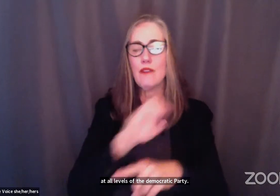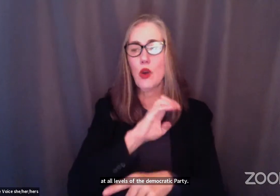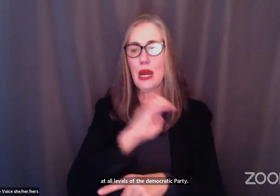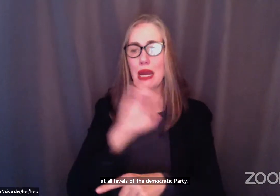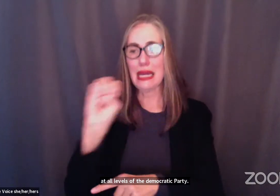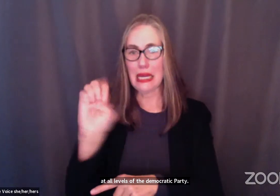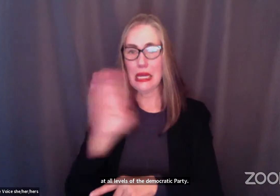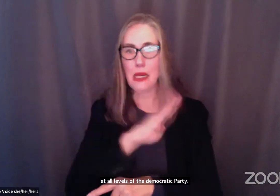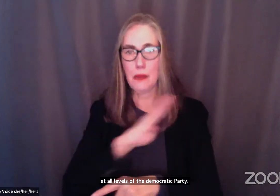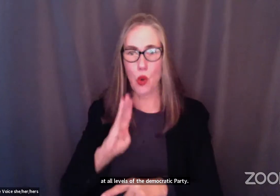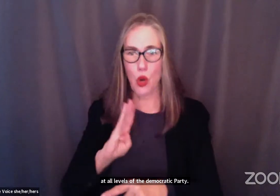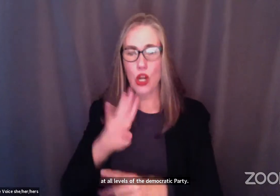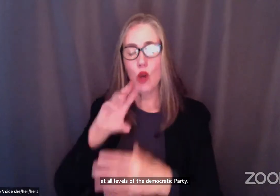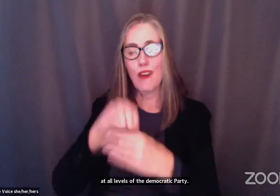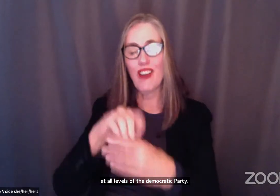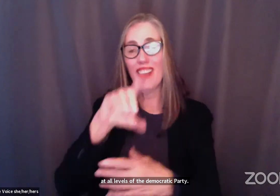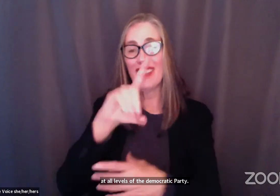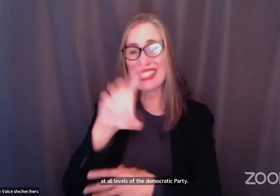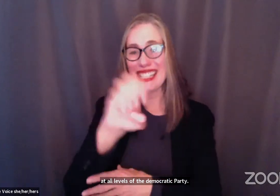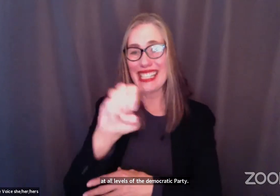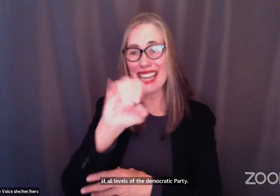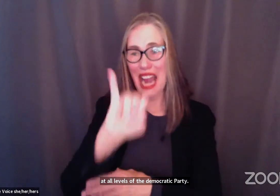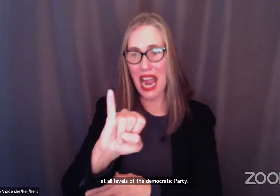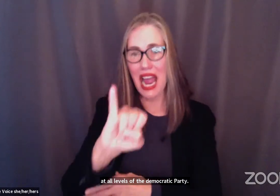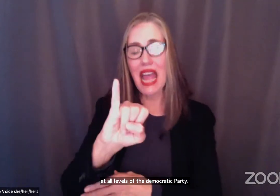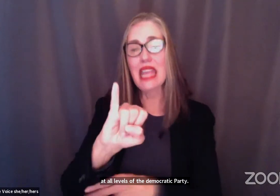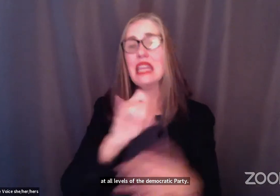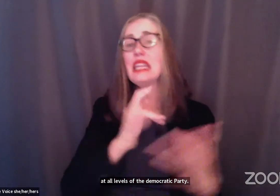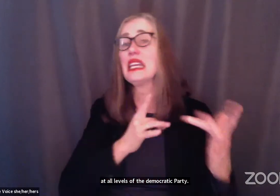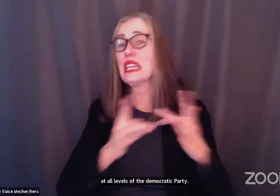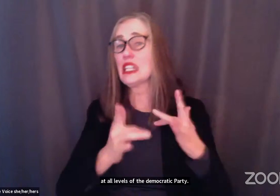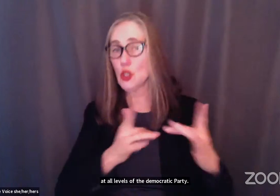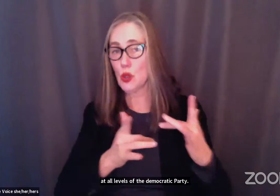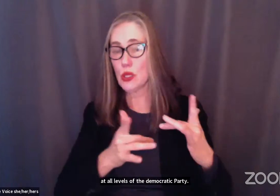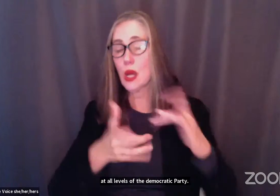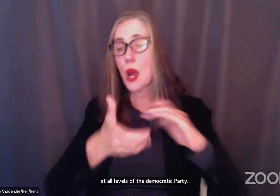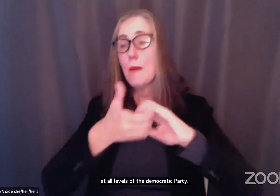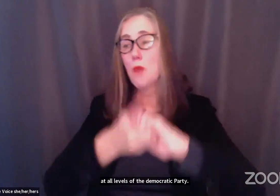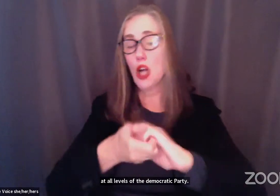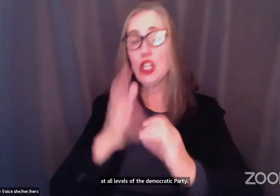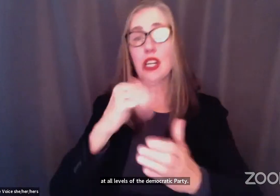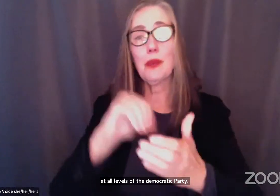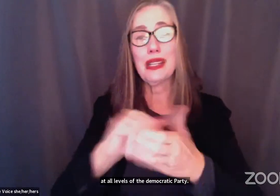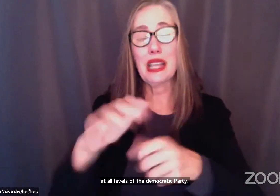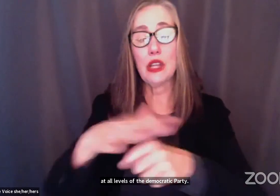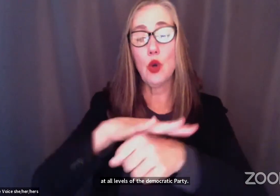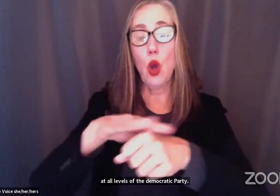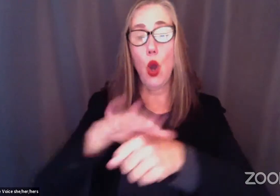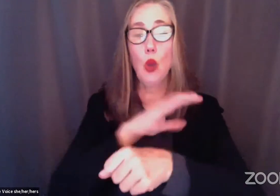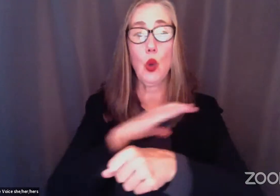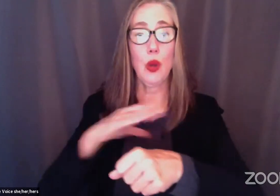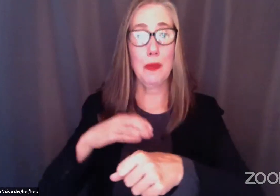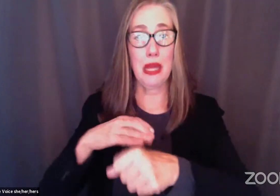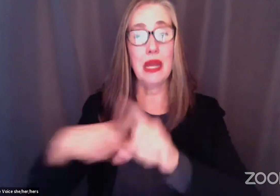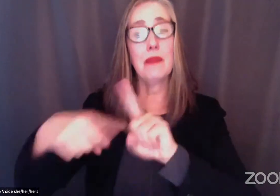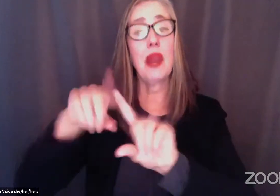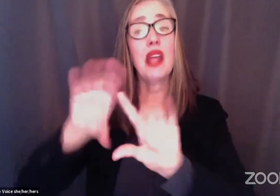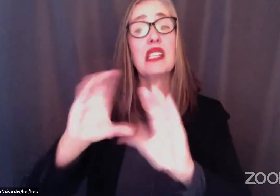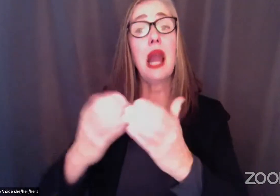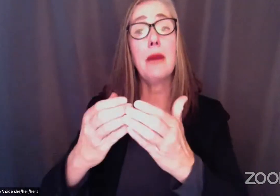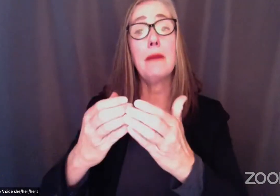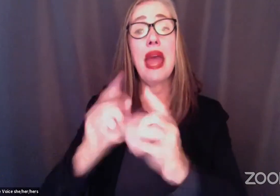regarding DEI issues, partnerships with our local central committees and clubs, and a